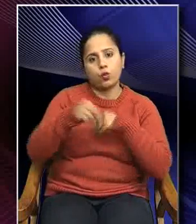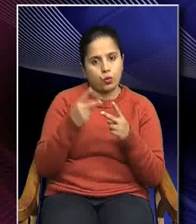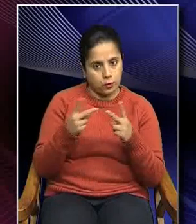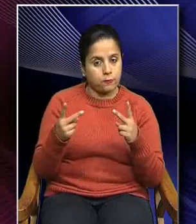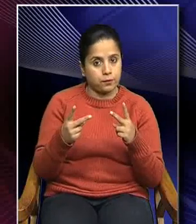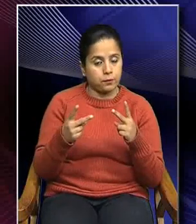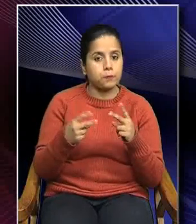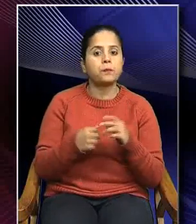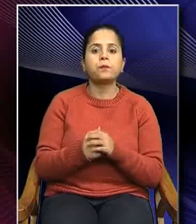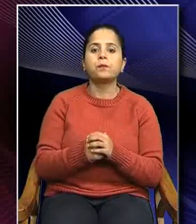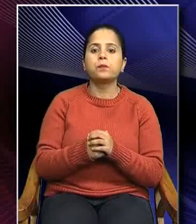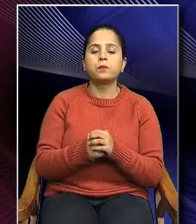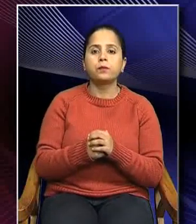So,